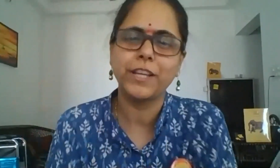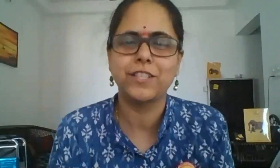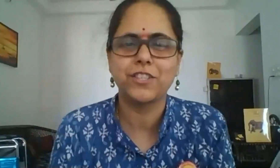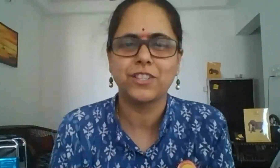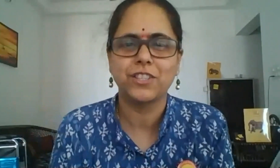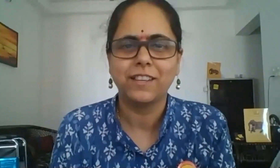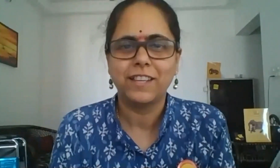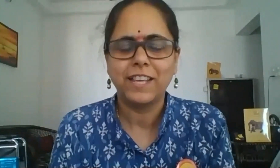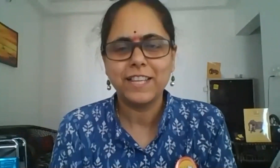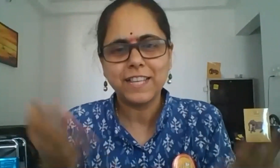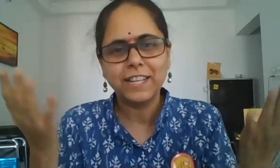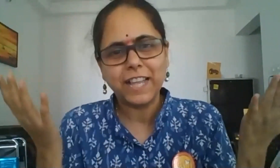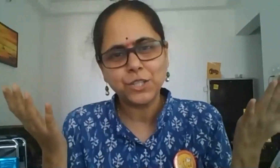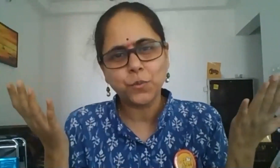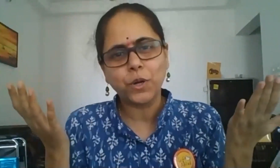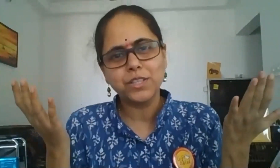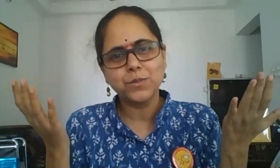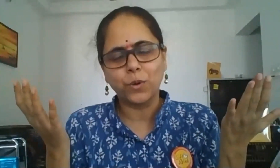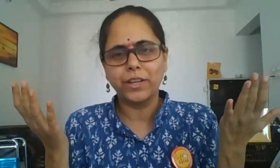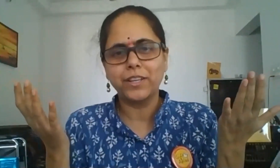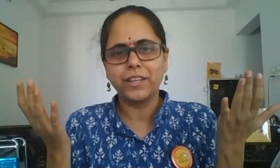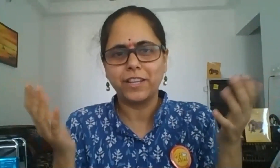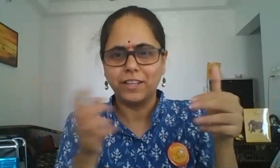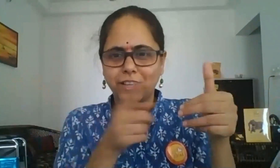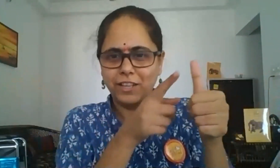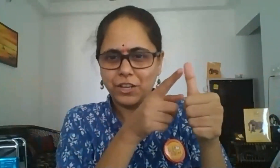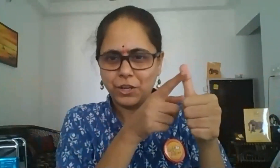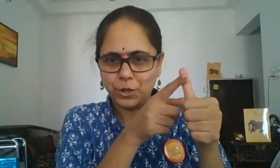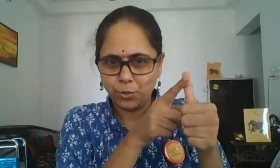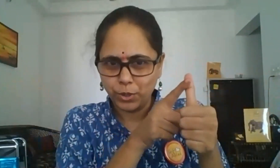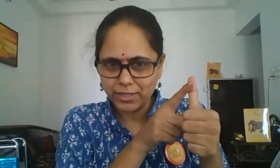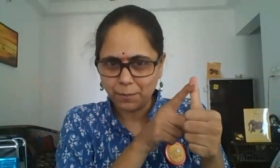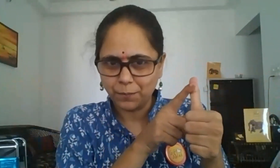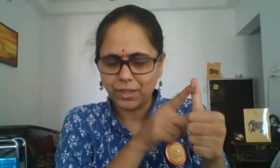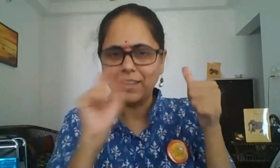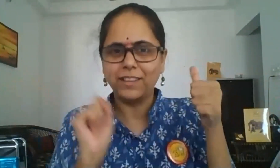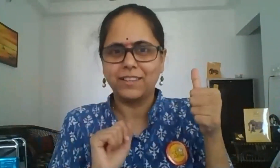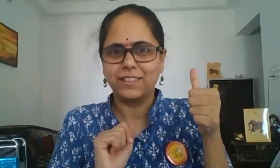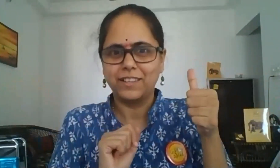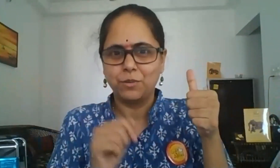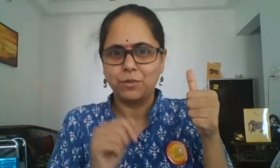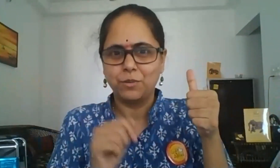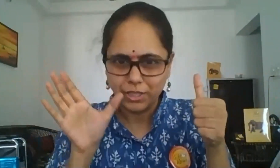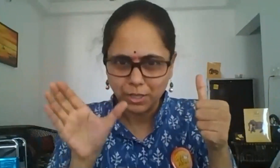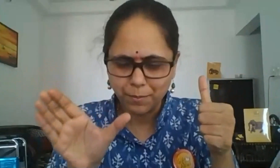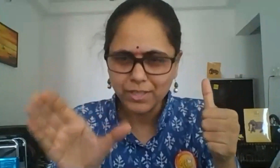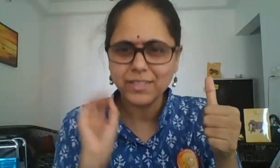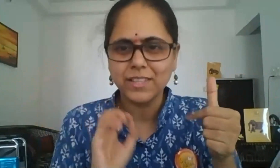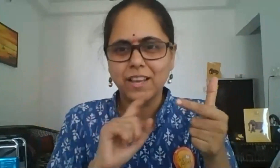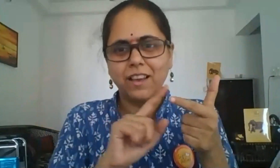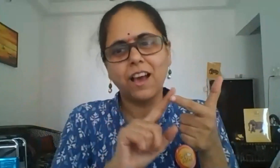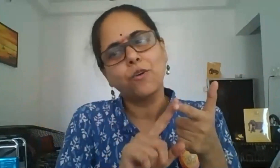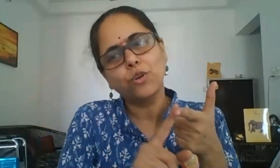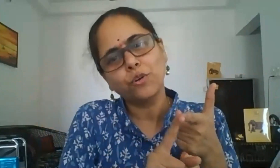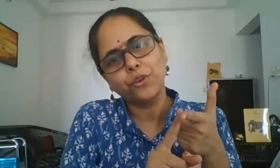college. He said, that's what is volunteering. Doing something, pushing the bus out of your